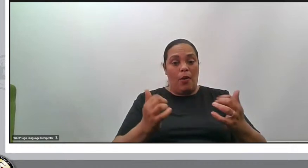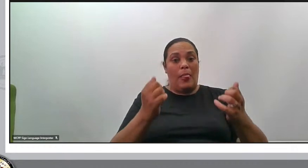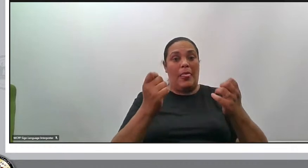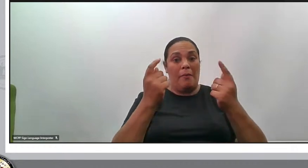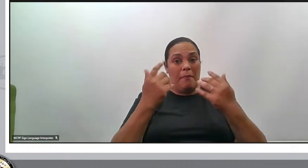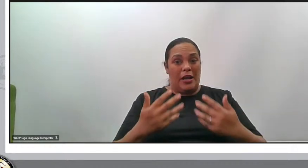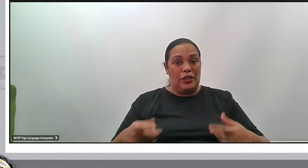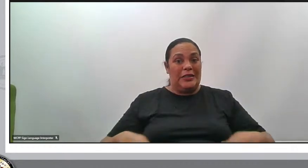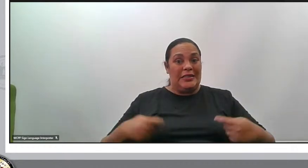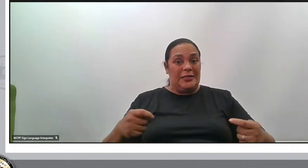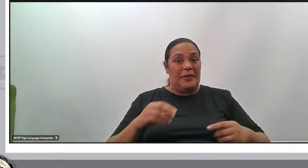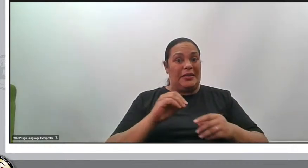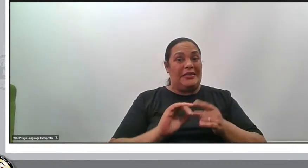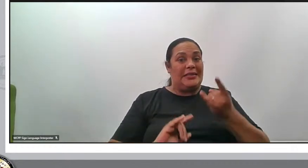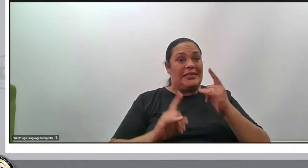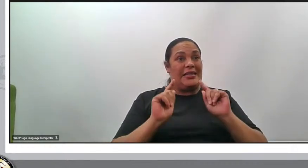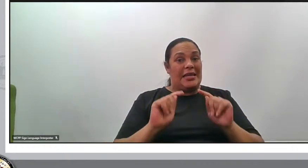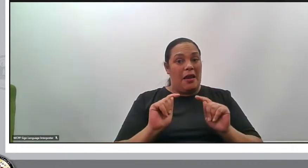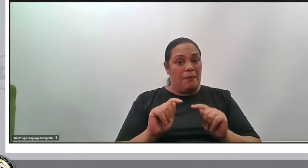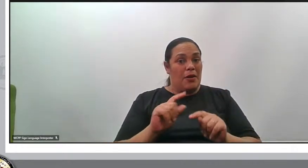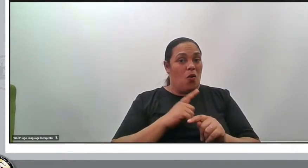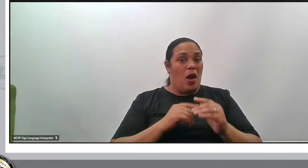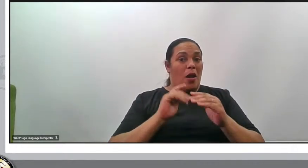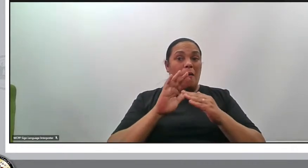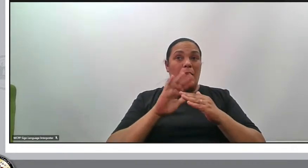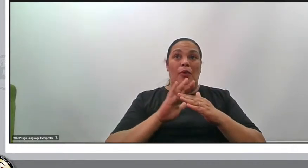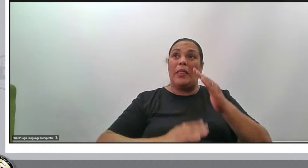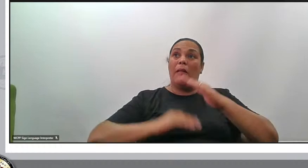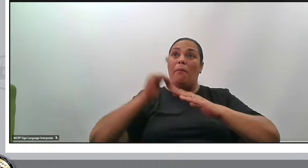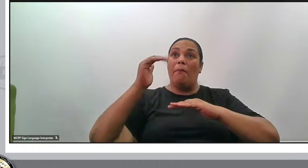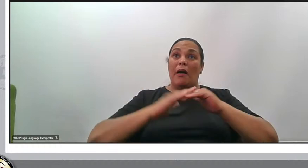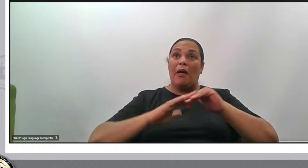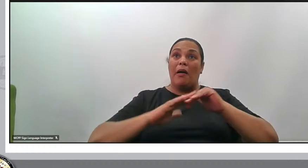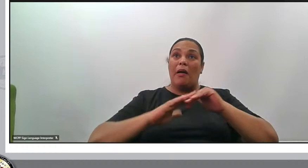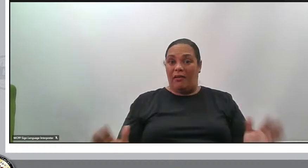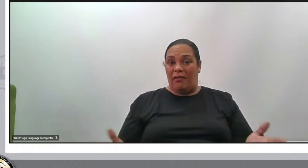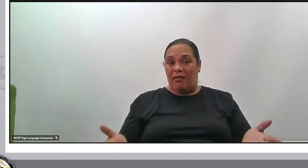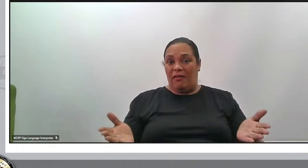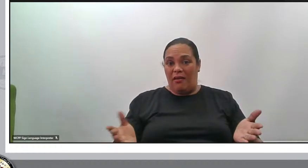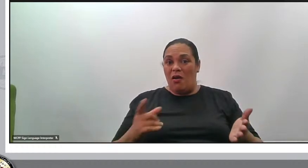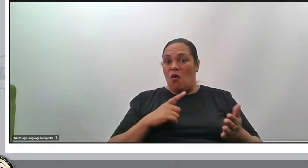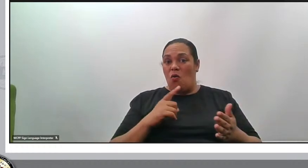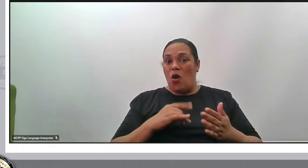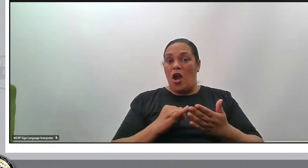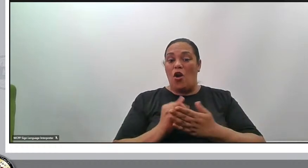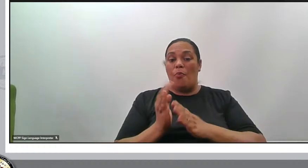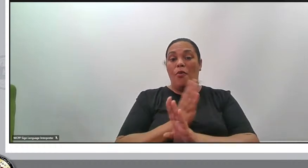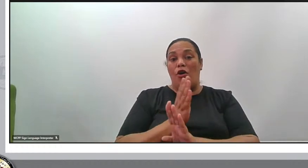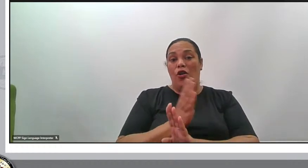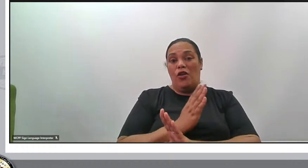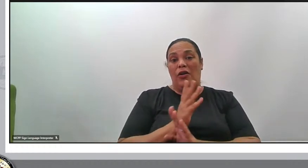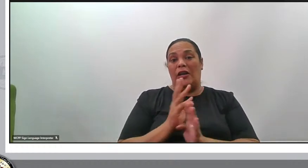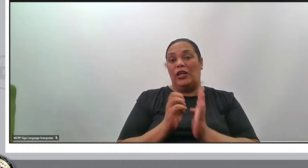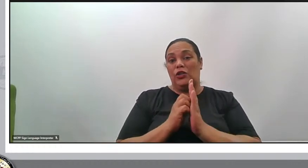being spent in the City of Cape Town because the buildings in the City of Cape Town? Because earlier, for